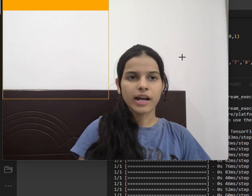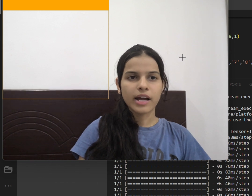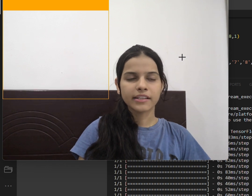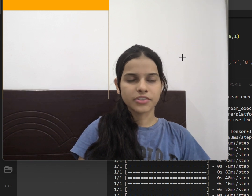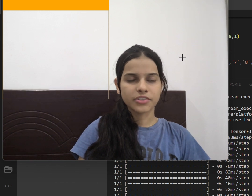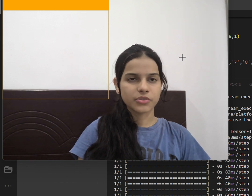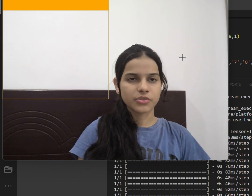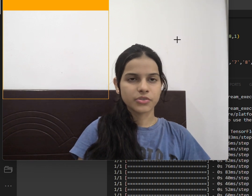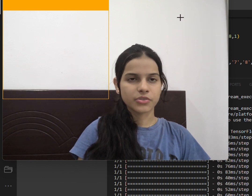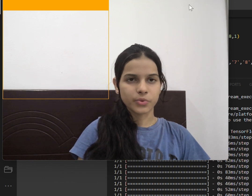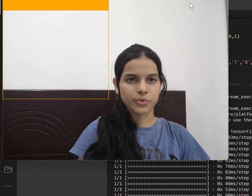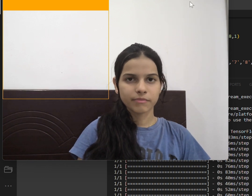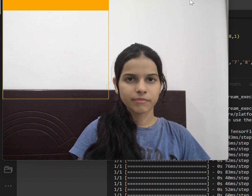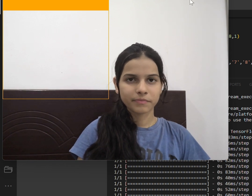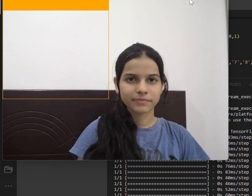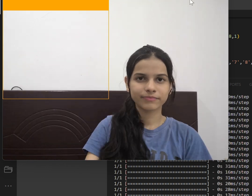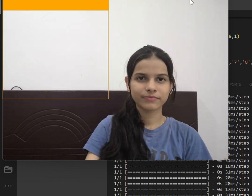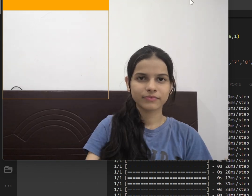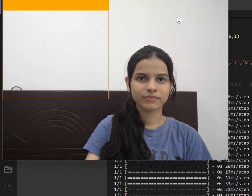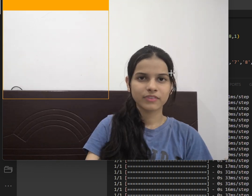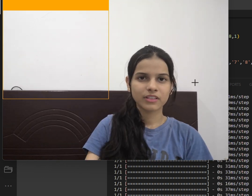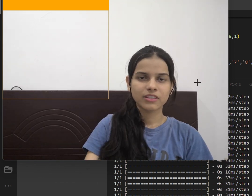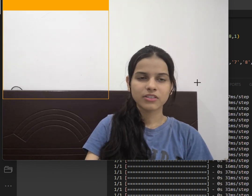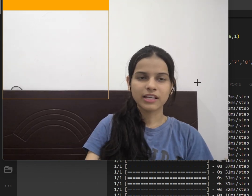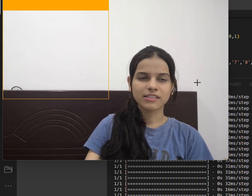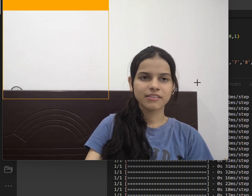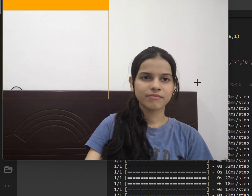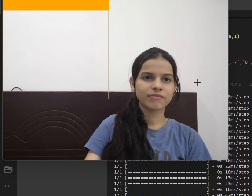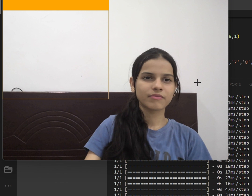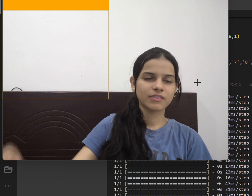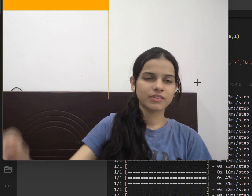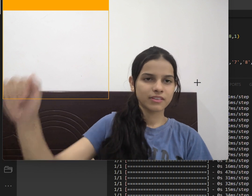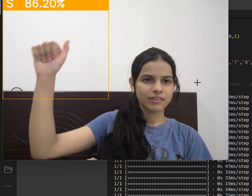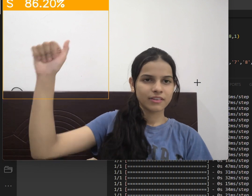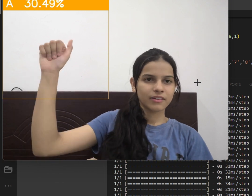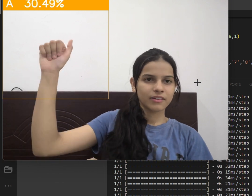it. So that's it.